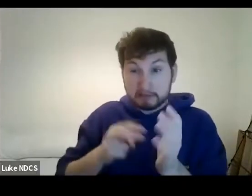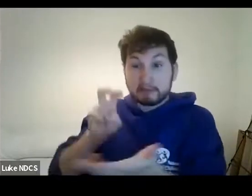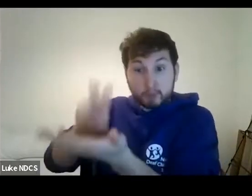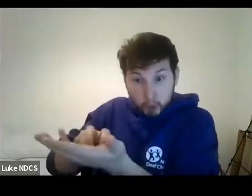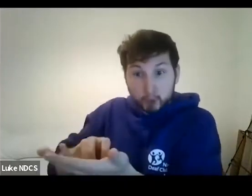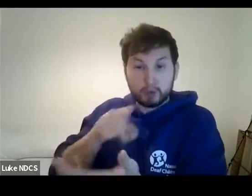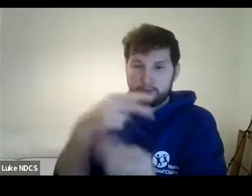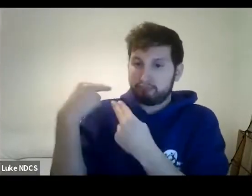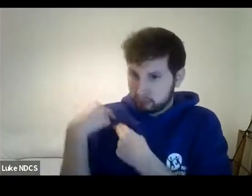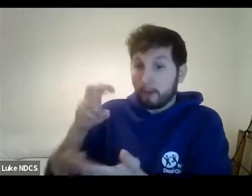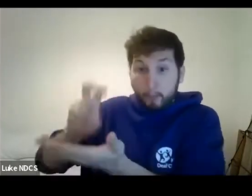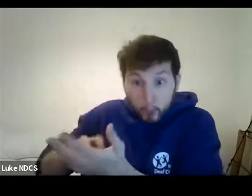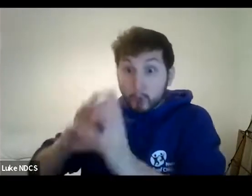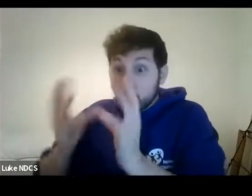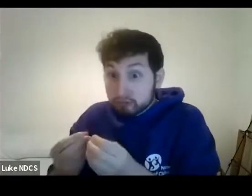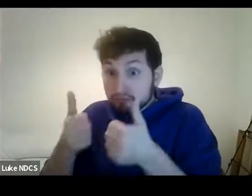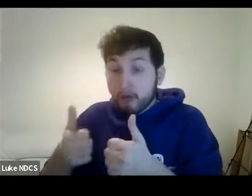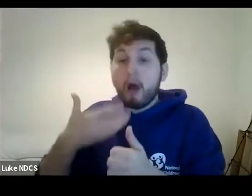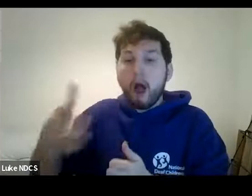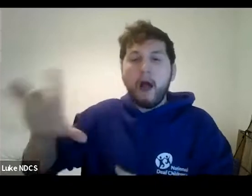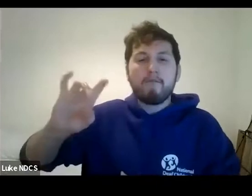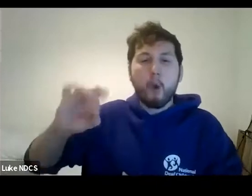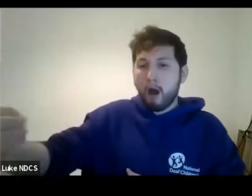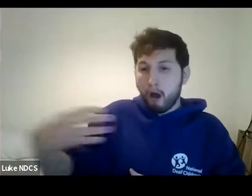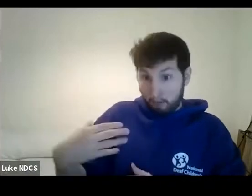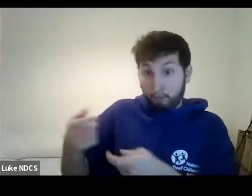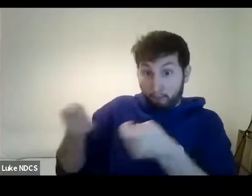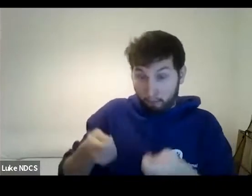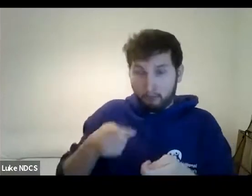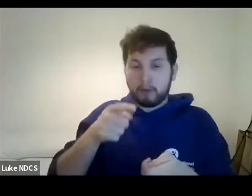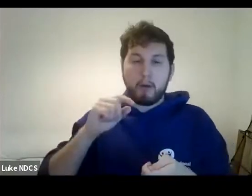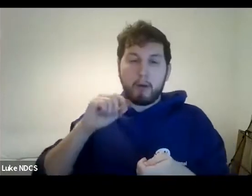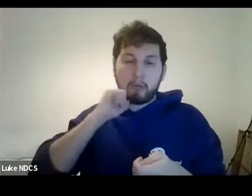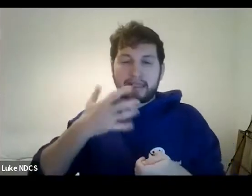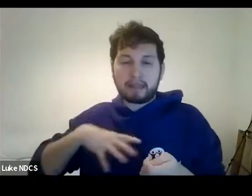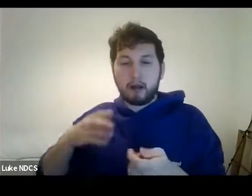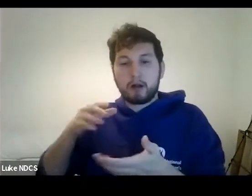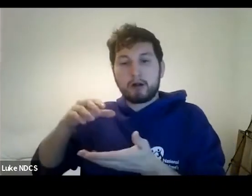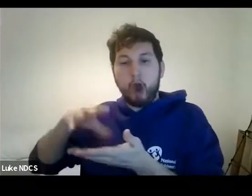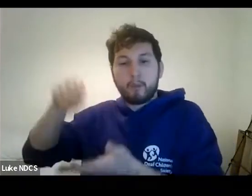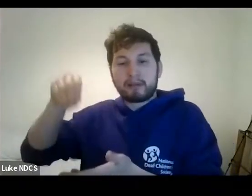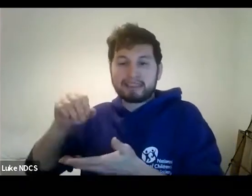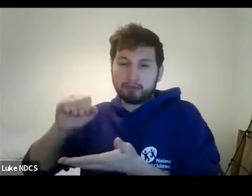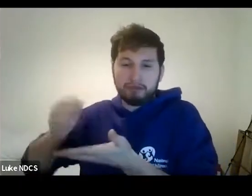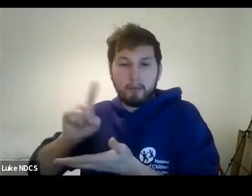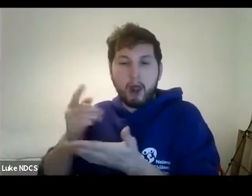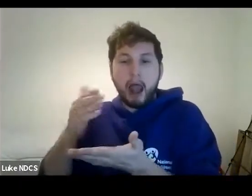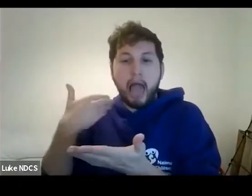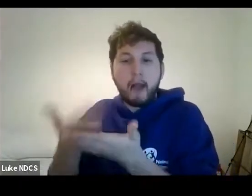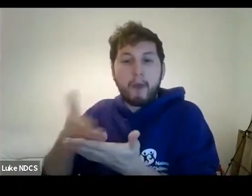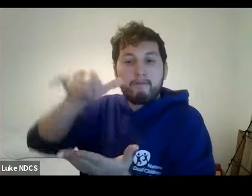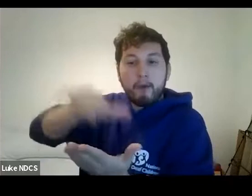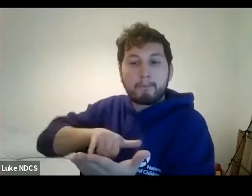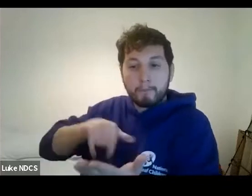can pay your note taker or your interpreter directly, and you will have to be responsible for booking those communication